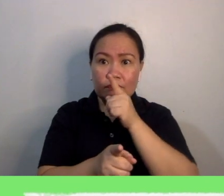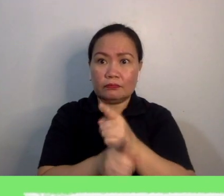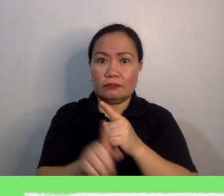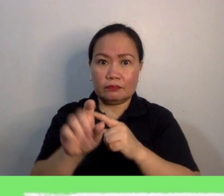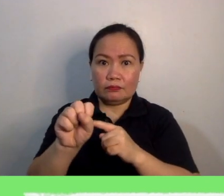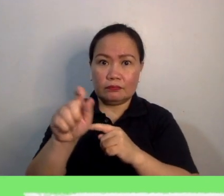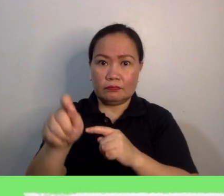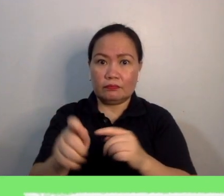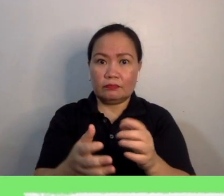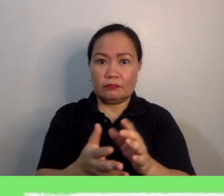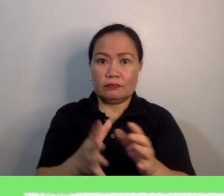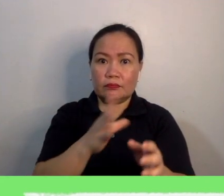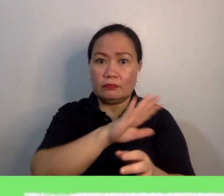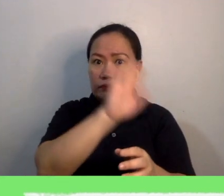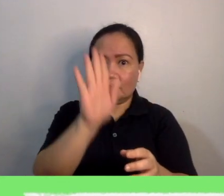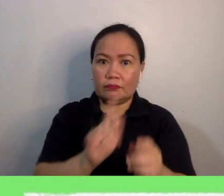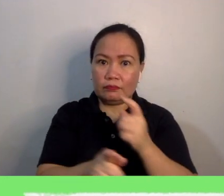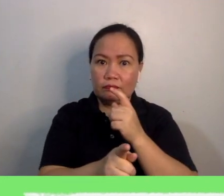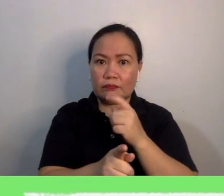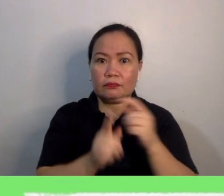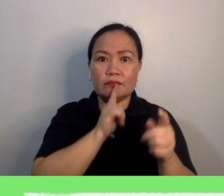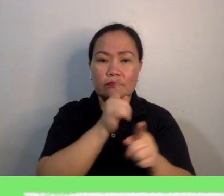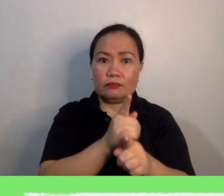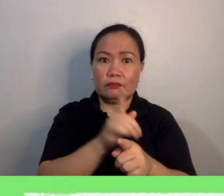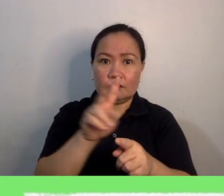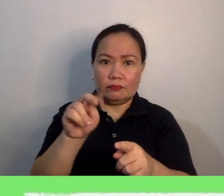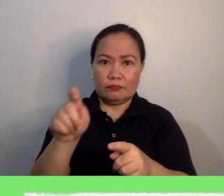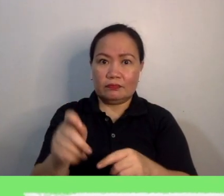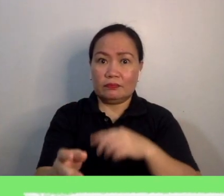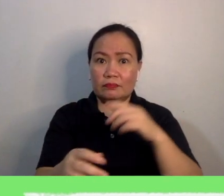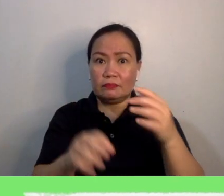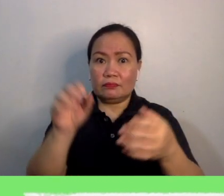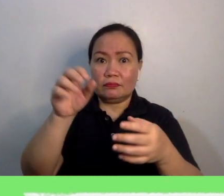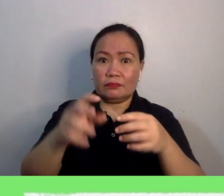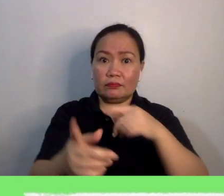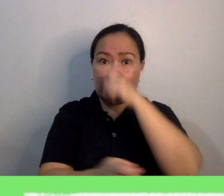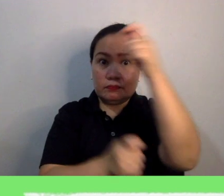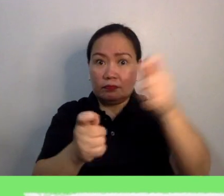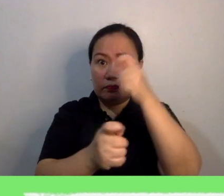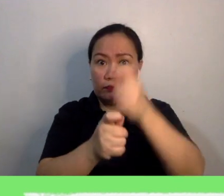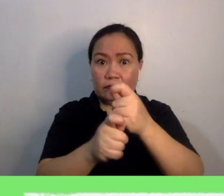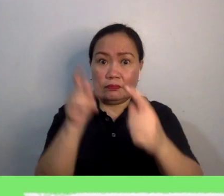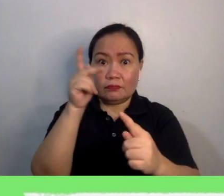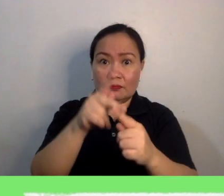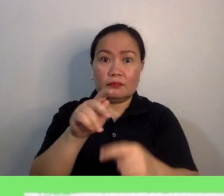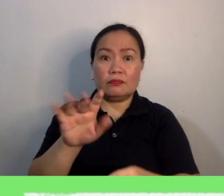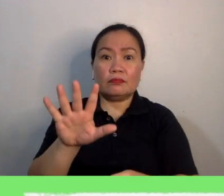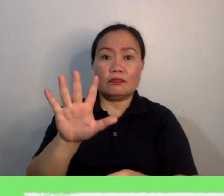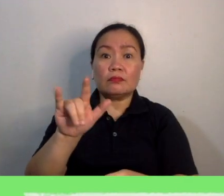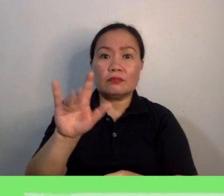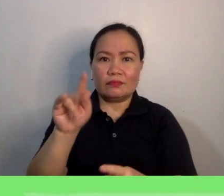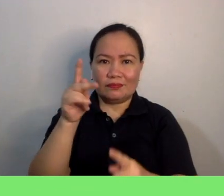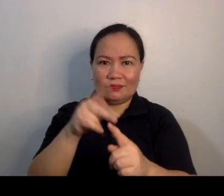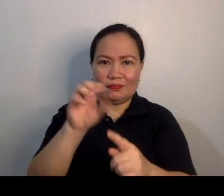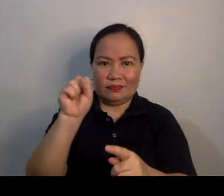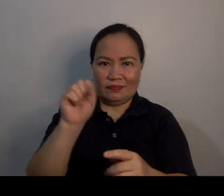got 25 points. You may share your score sa ating comment section. Congratulations!